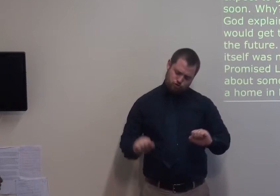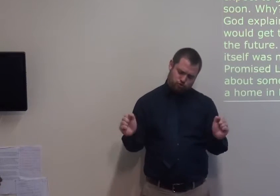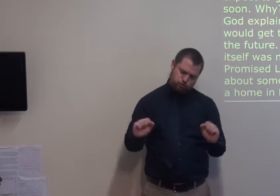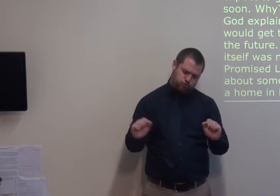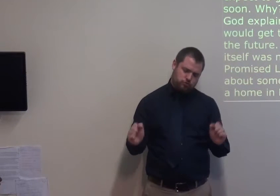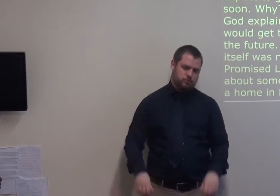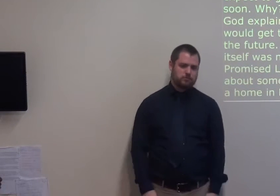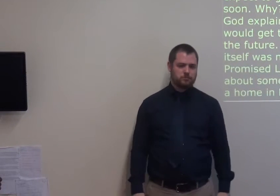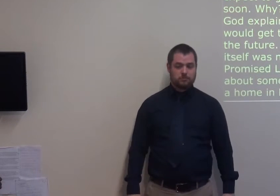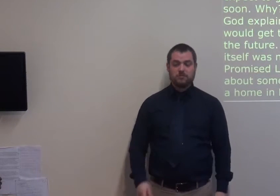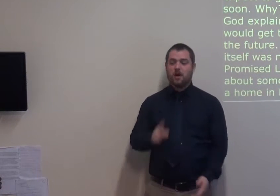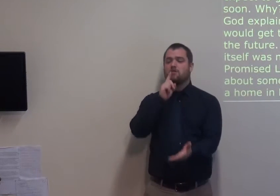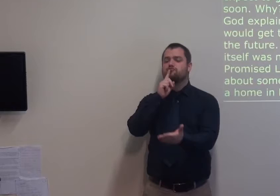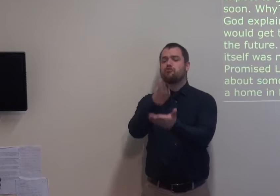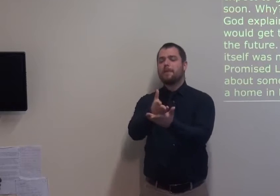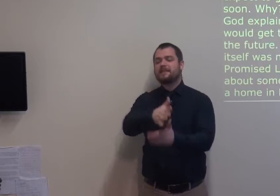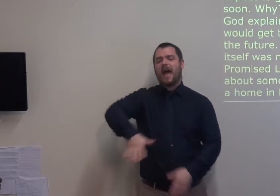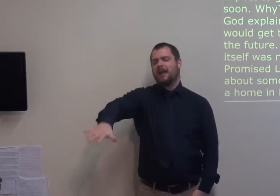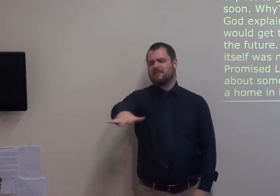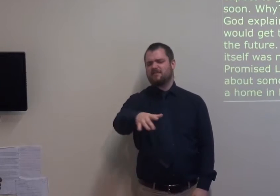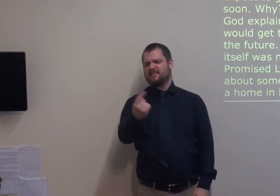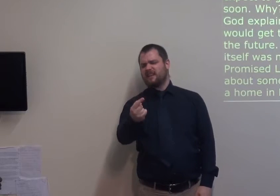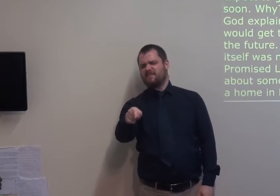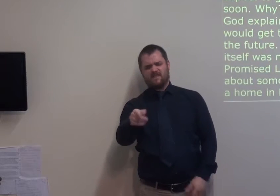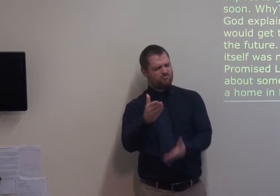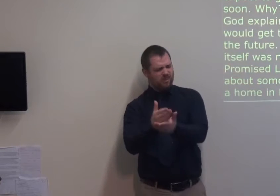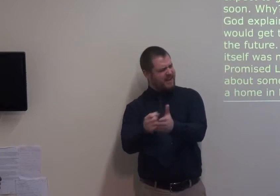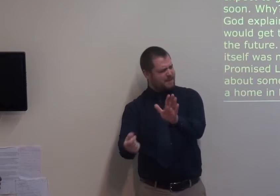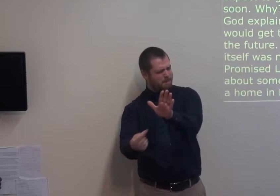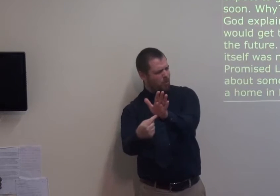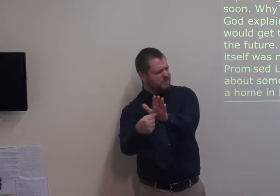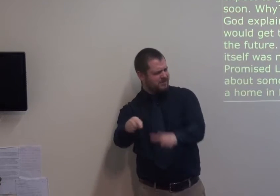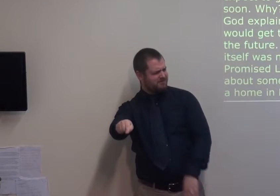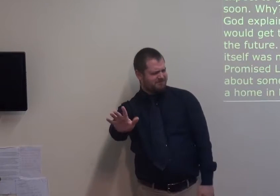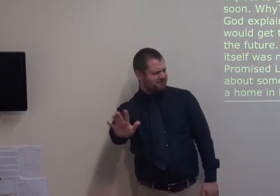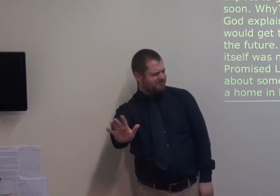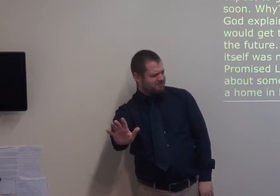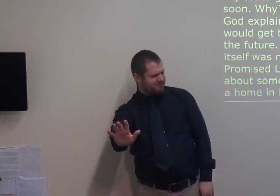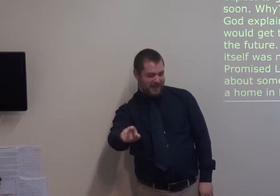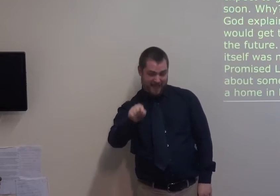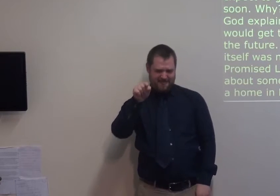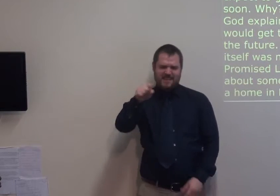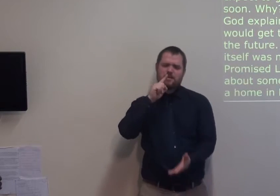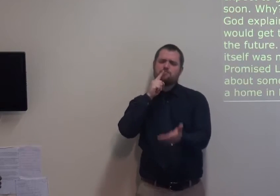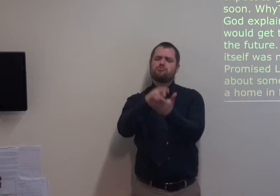promised land itself was not important. The promised land taught Abraham about something more